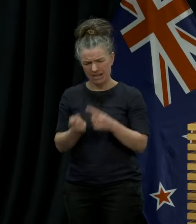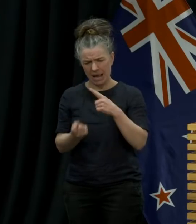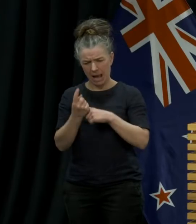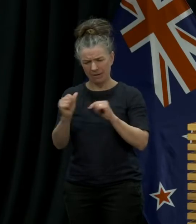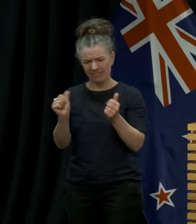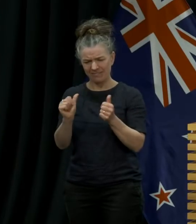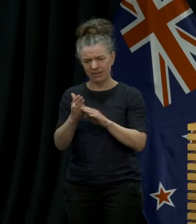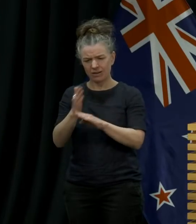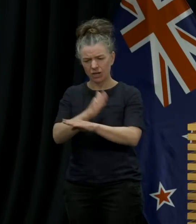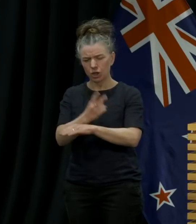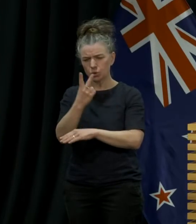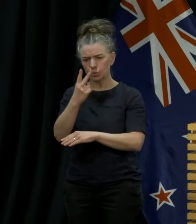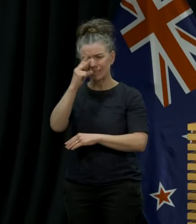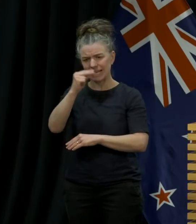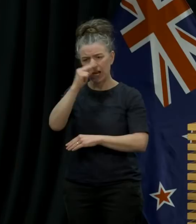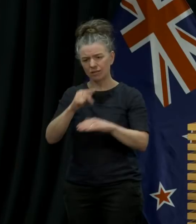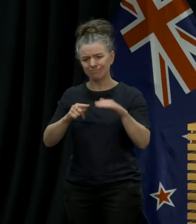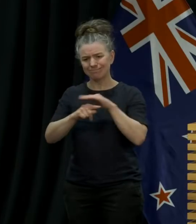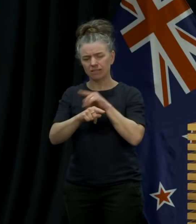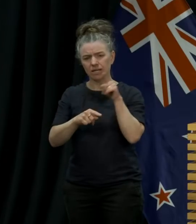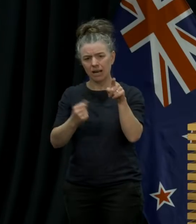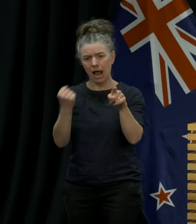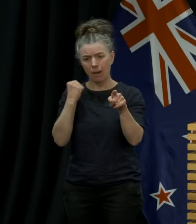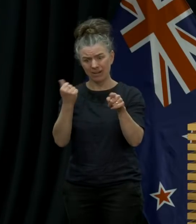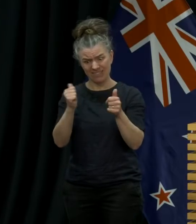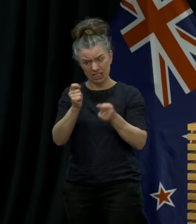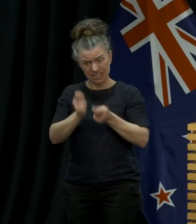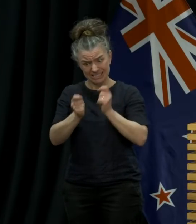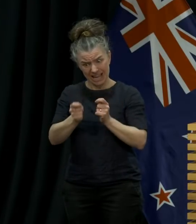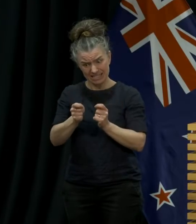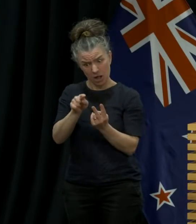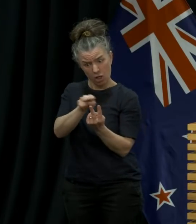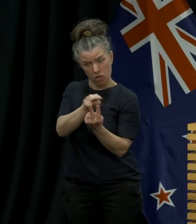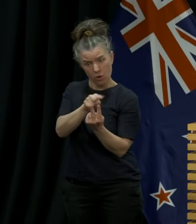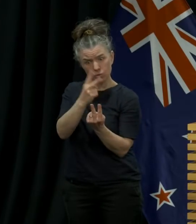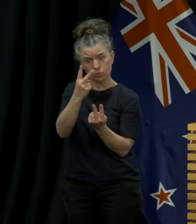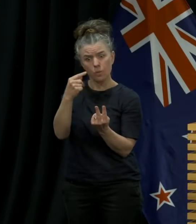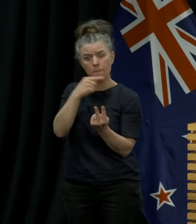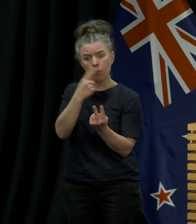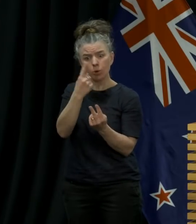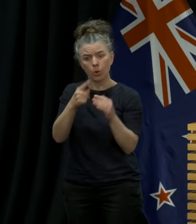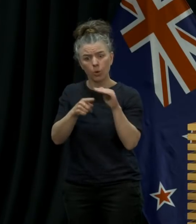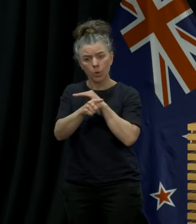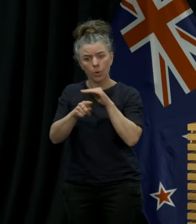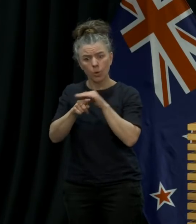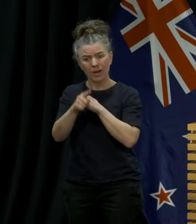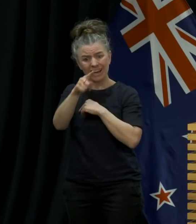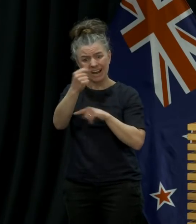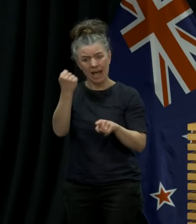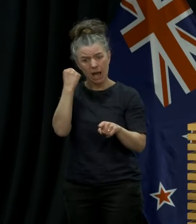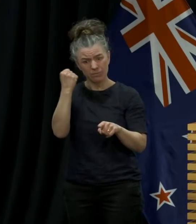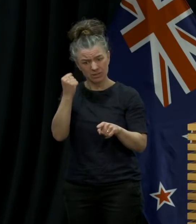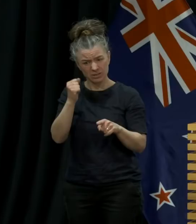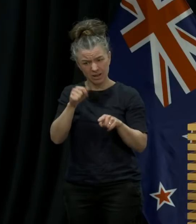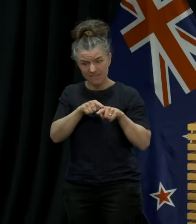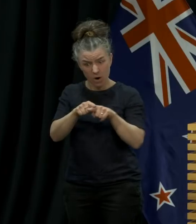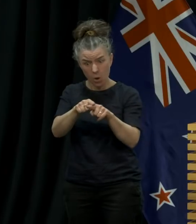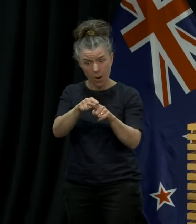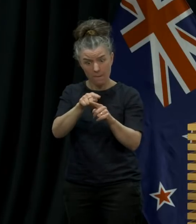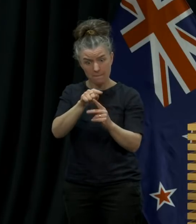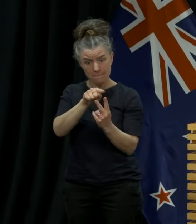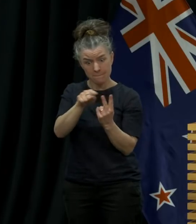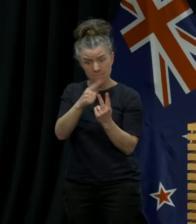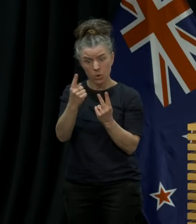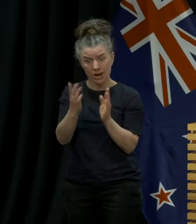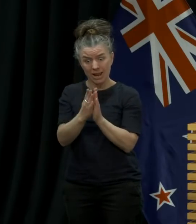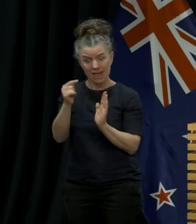in Hamilton. Do we know if they've been tested and if contact tracing around them has gone on? In that particular